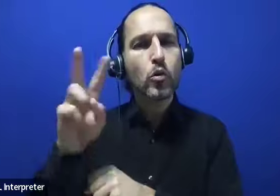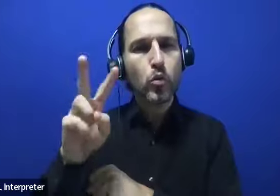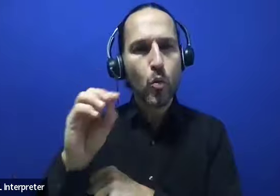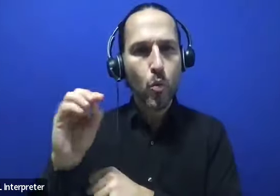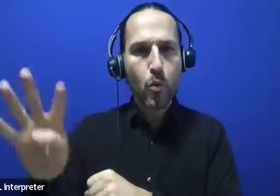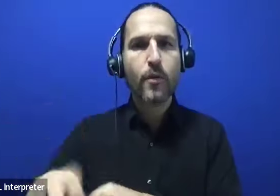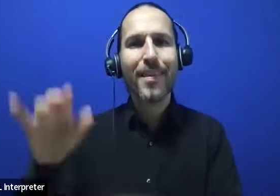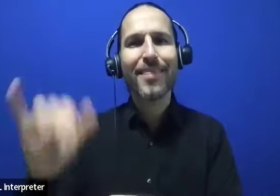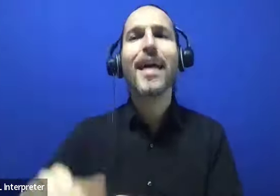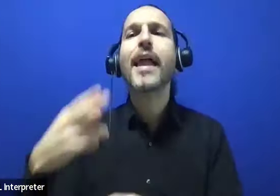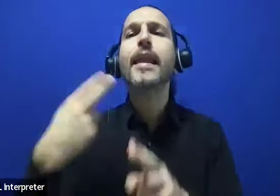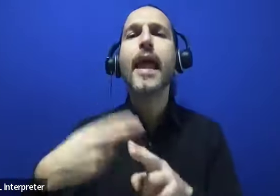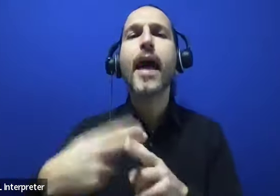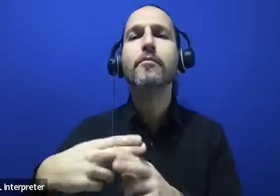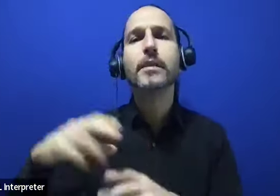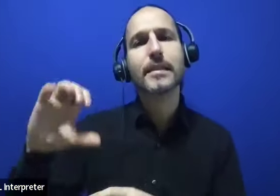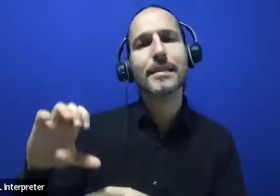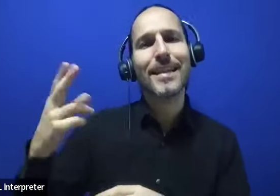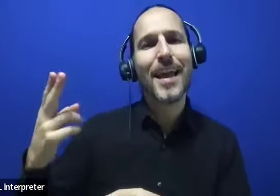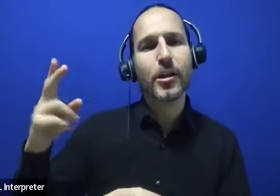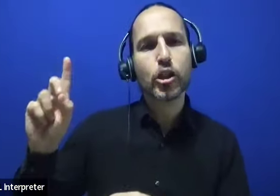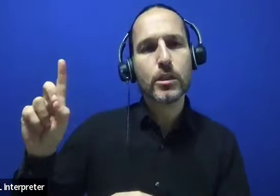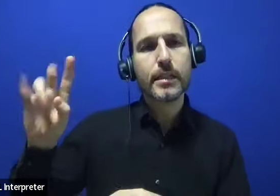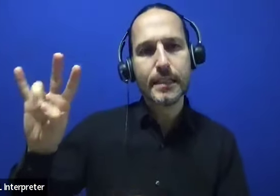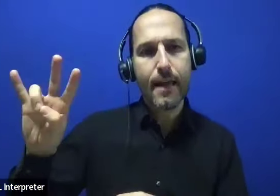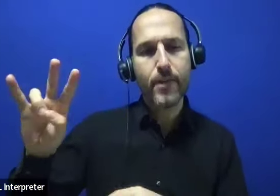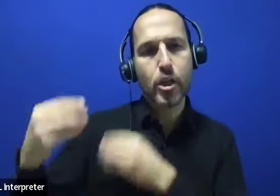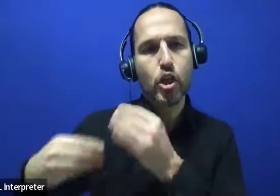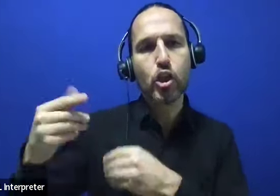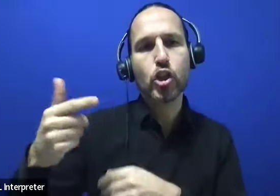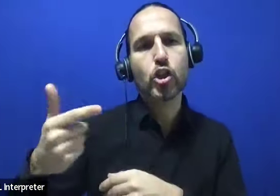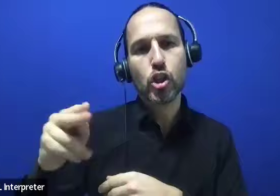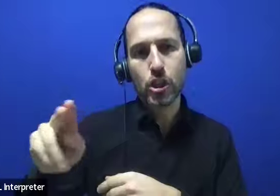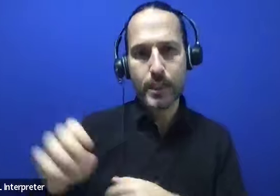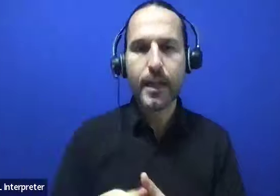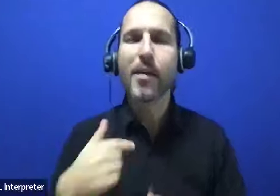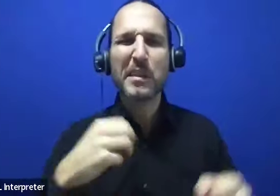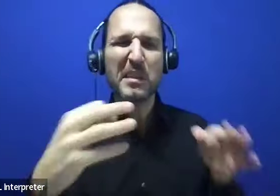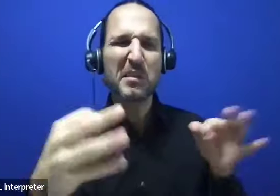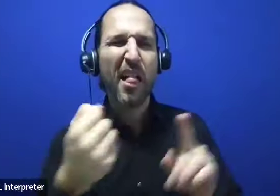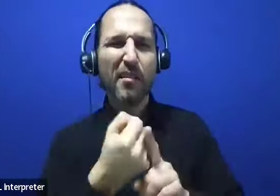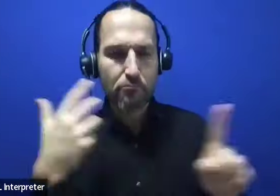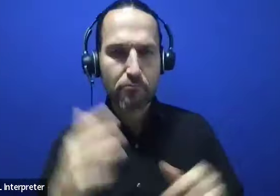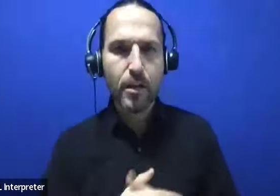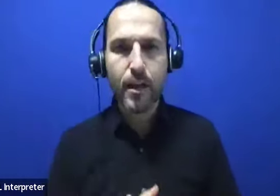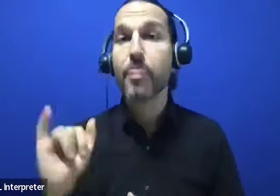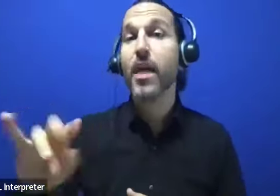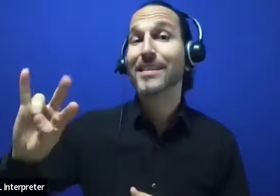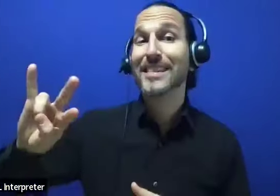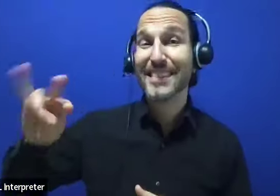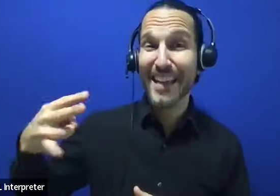the CHD7 gene. So let me tell you a little bit about this gene. It's the seventh